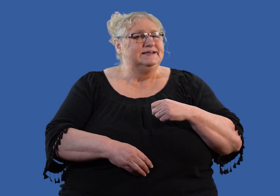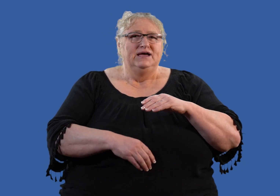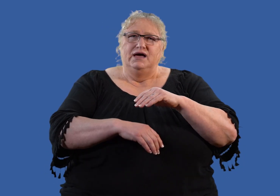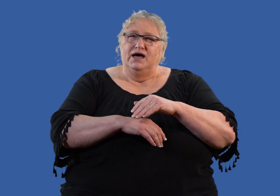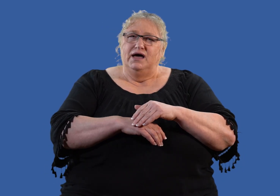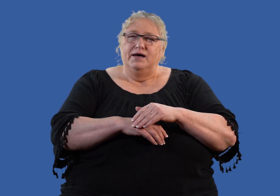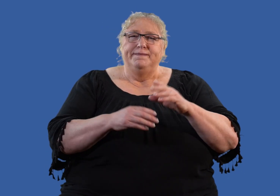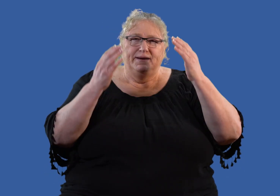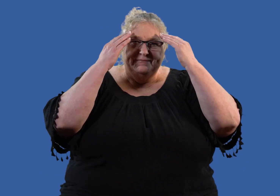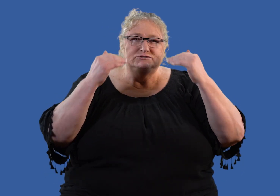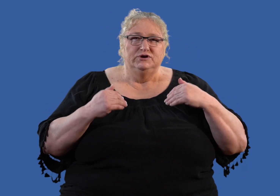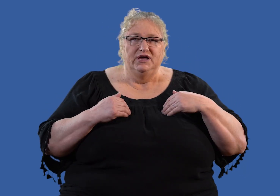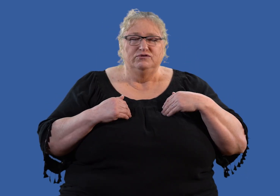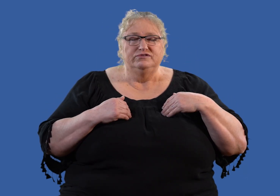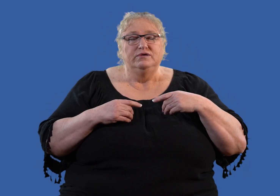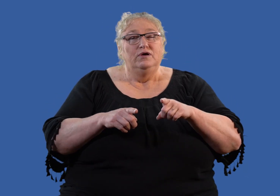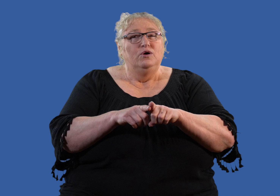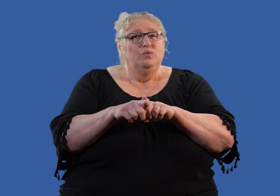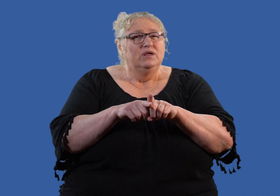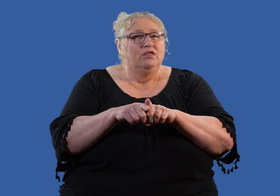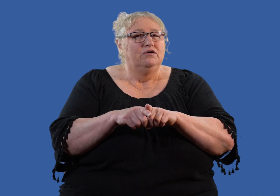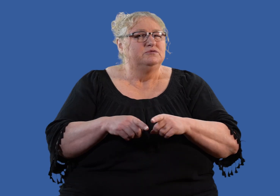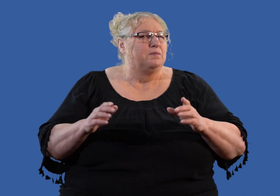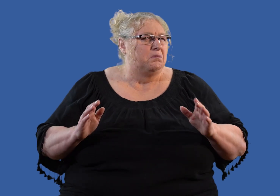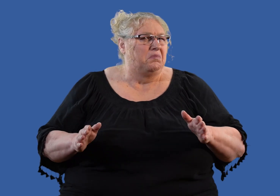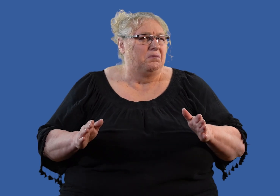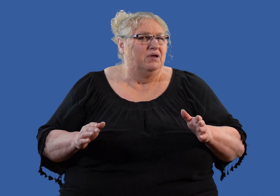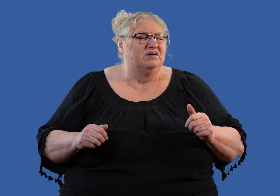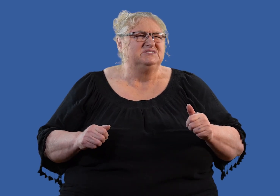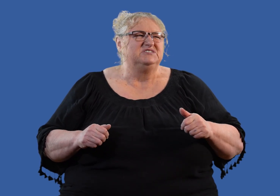Knowing what can control or change our mental health is important.